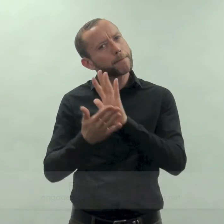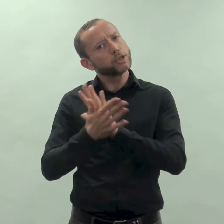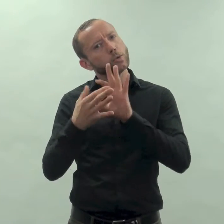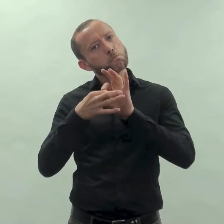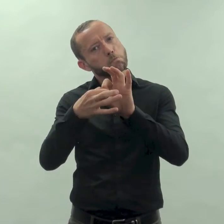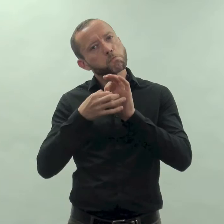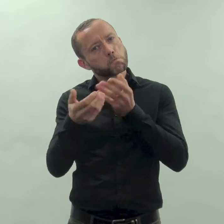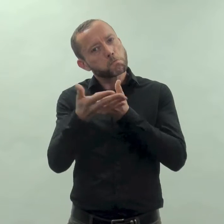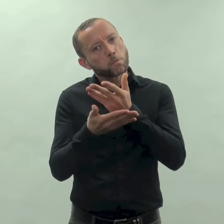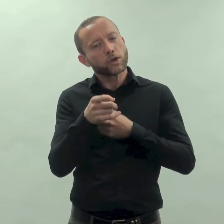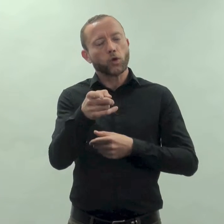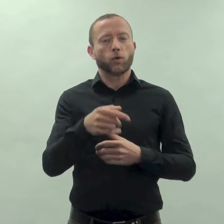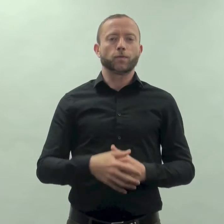and we will be happy to discuss with you.